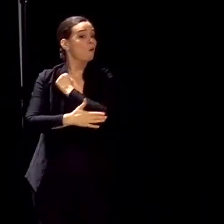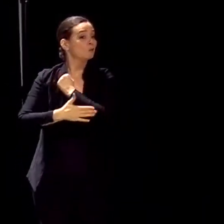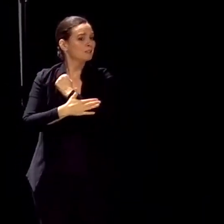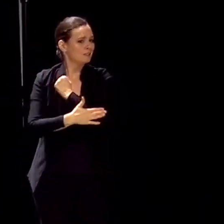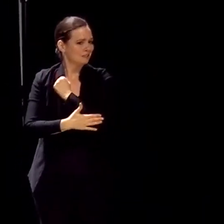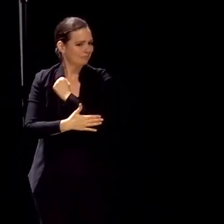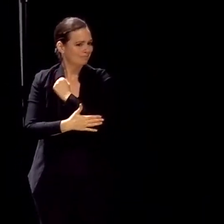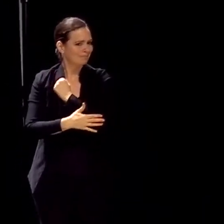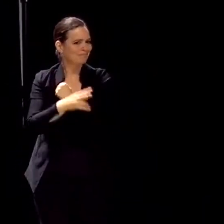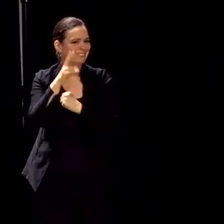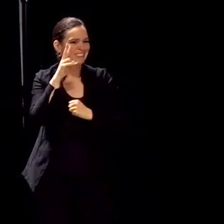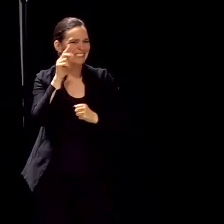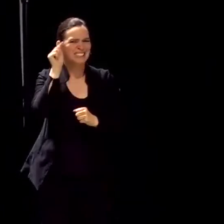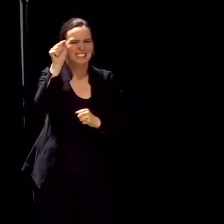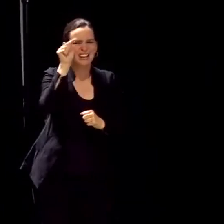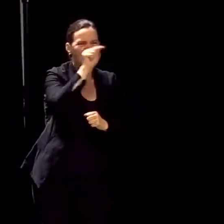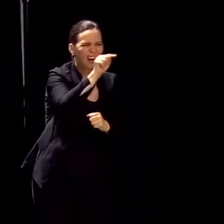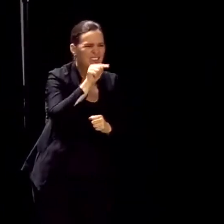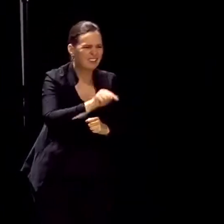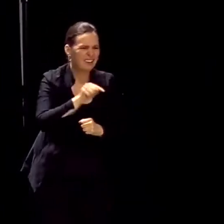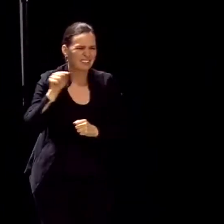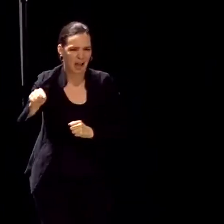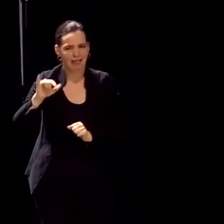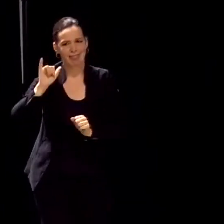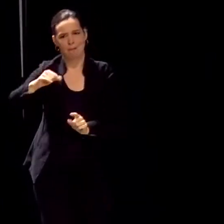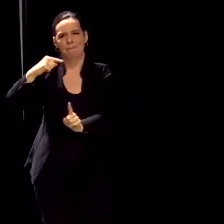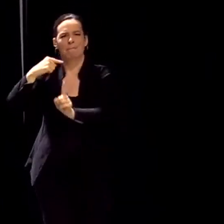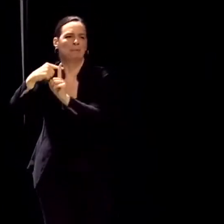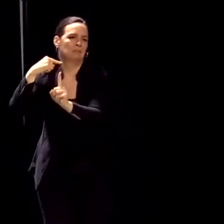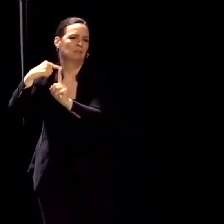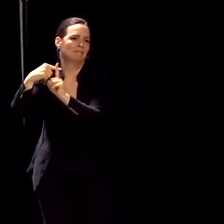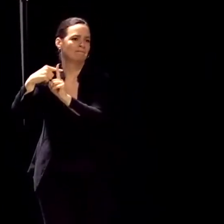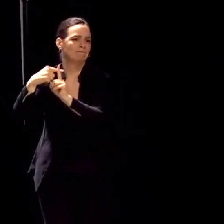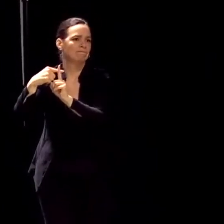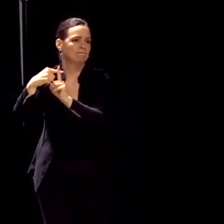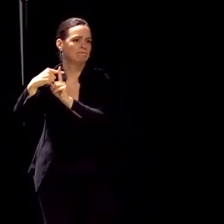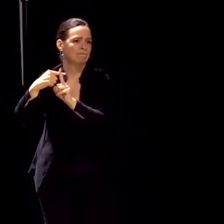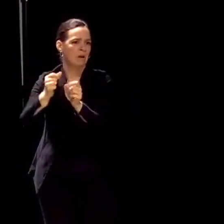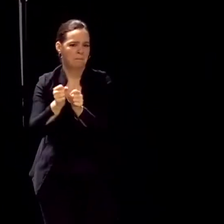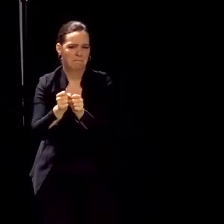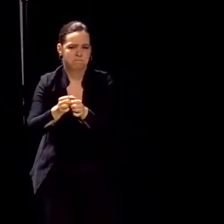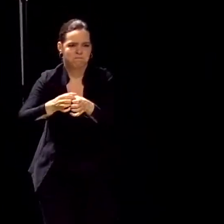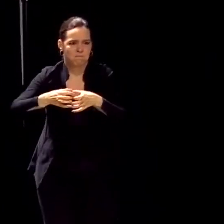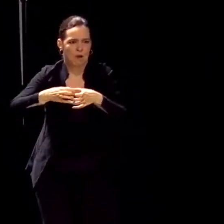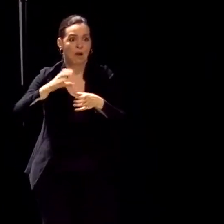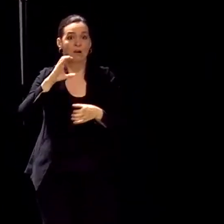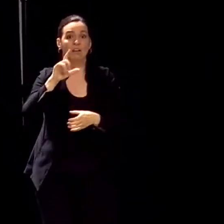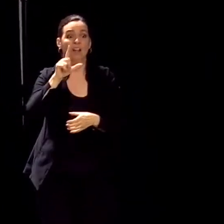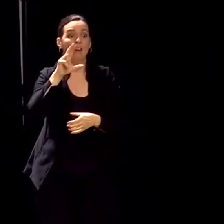representing cases, and bigger dots represent more intense cases.